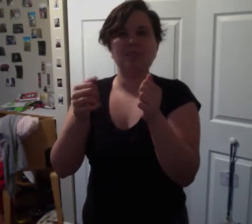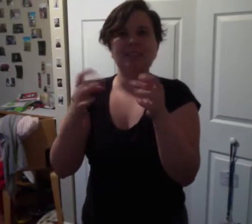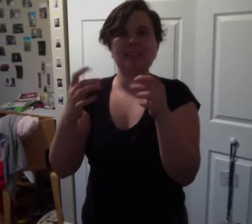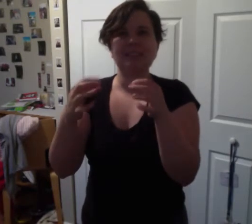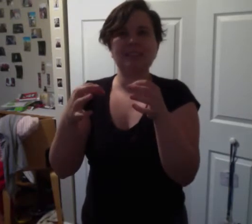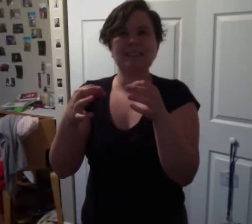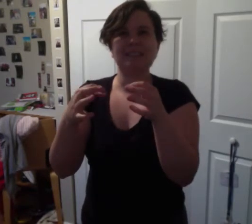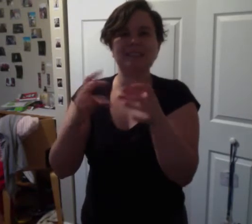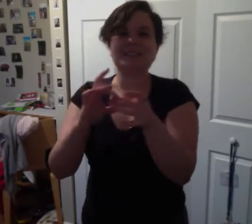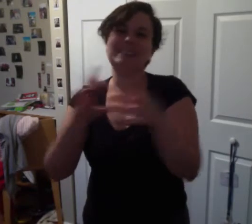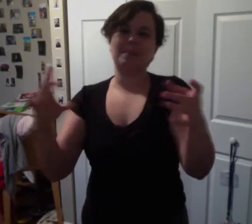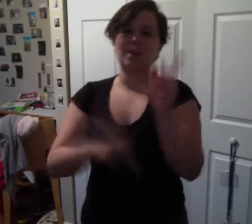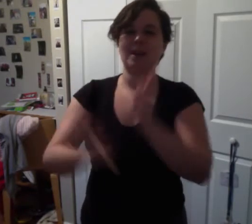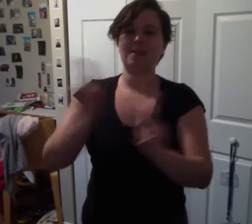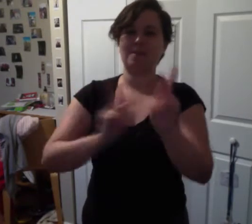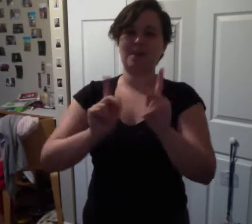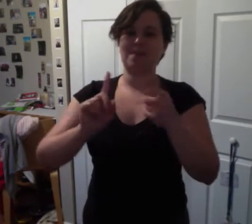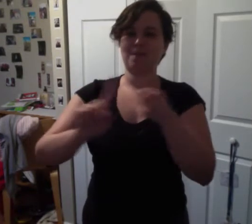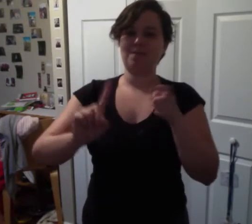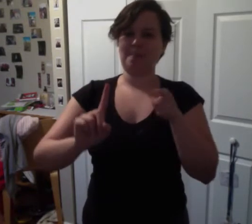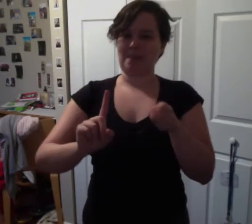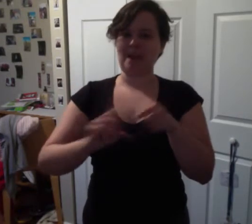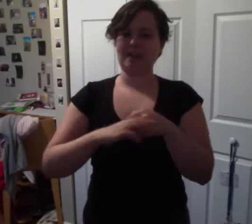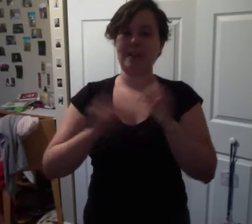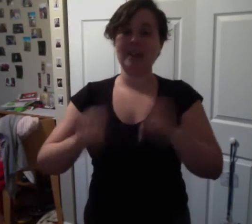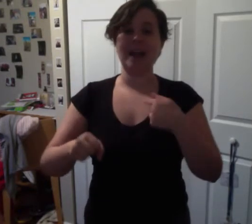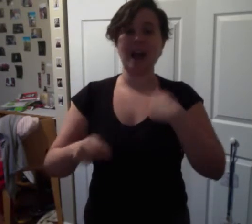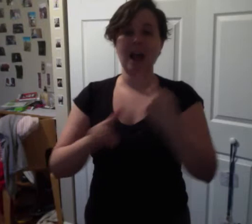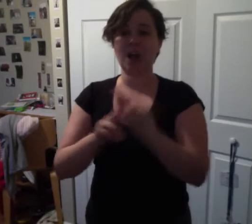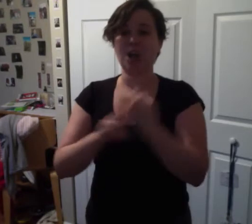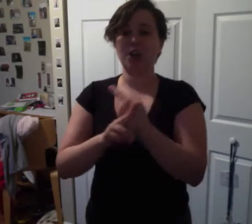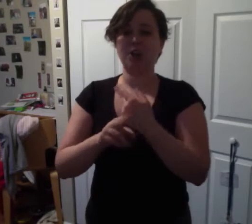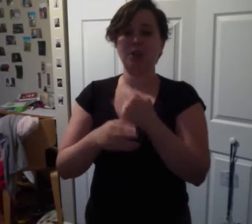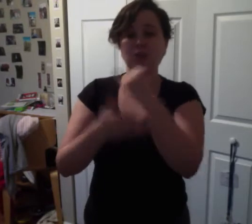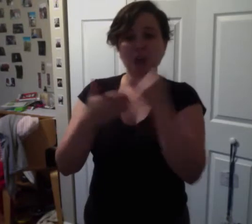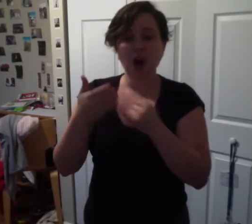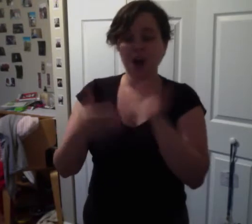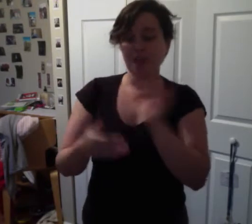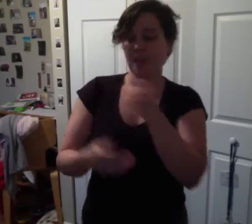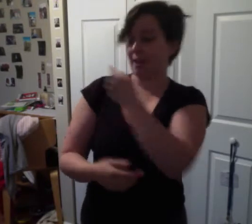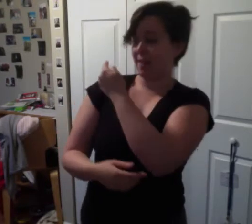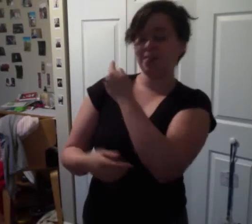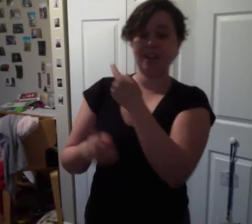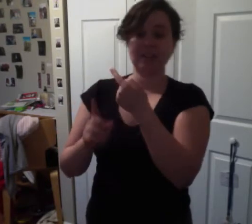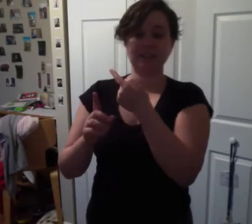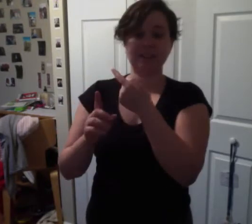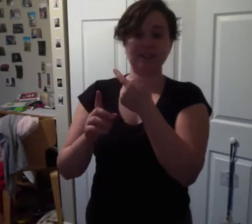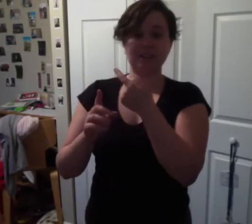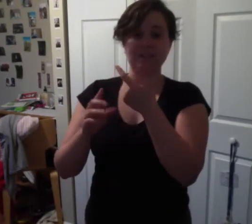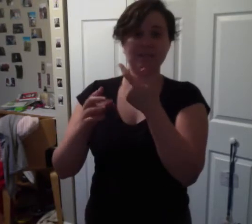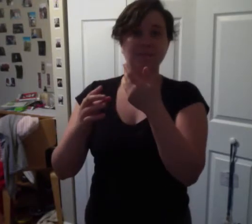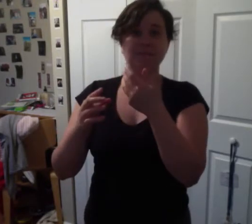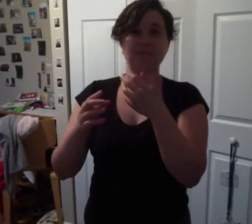use art like these old discontinued fire hoses from Alabama to talk about the complexities of